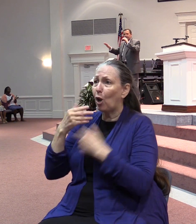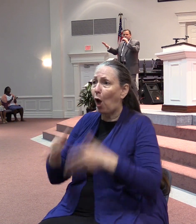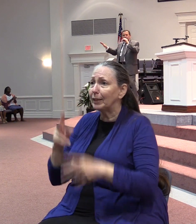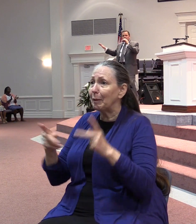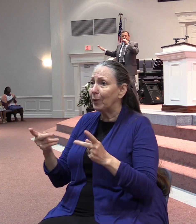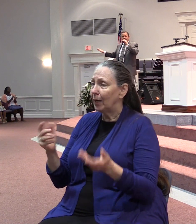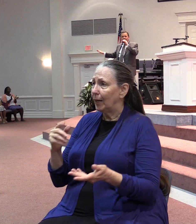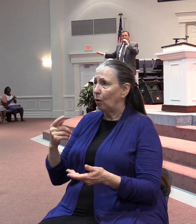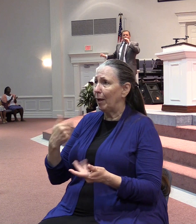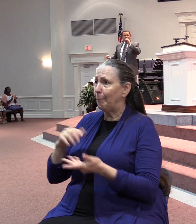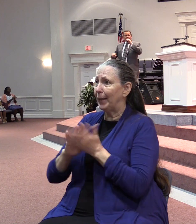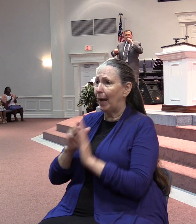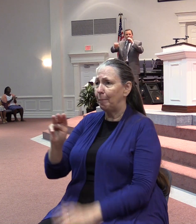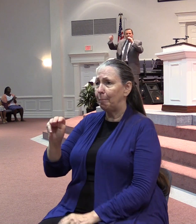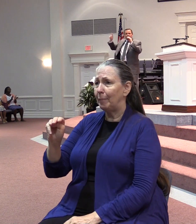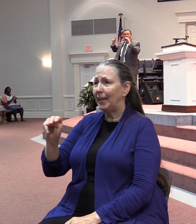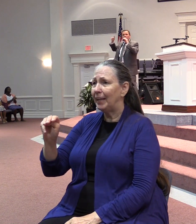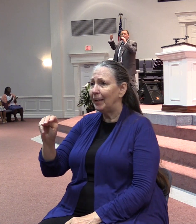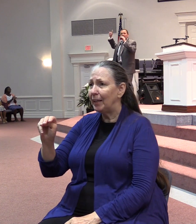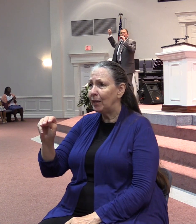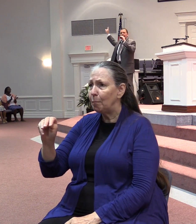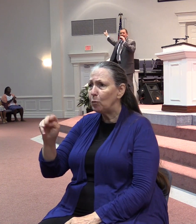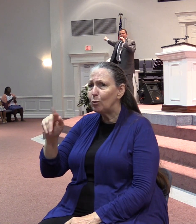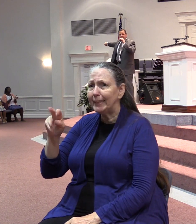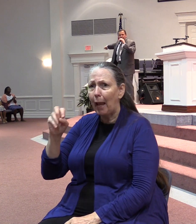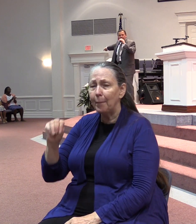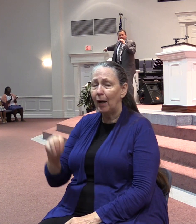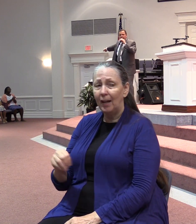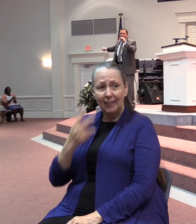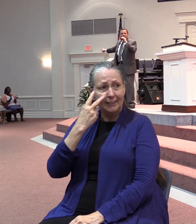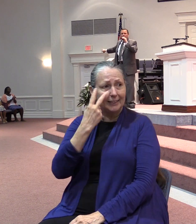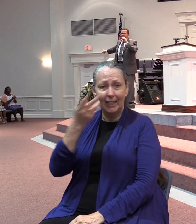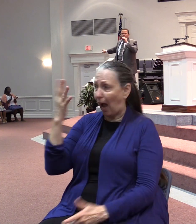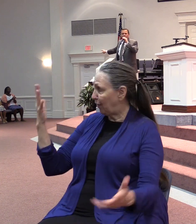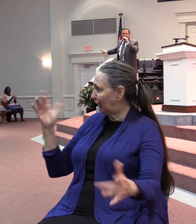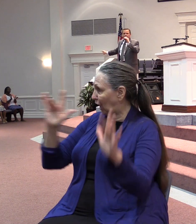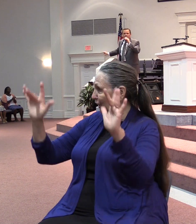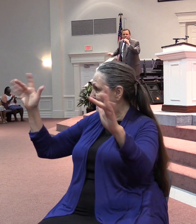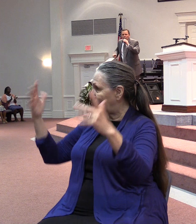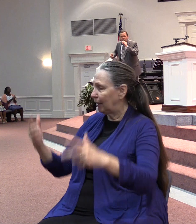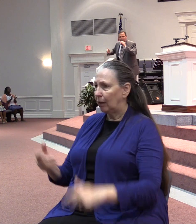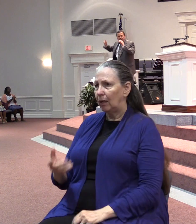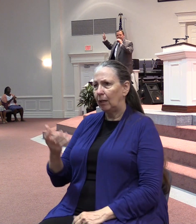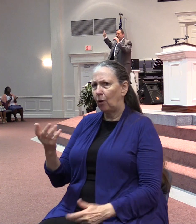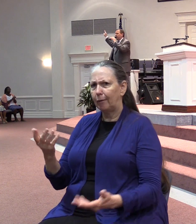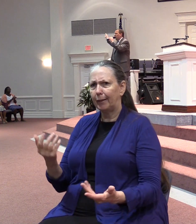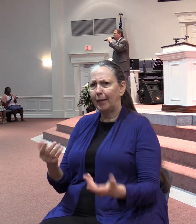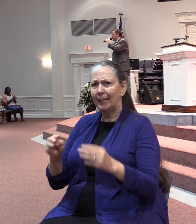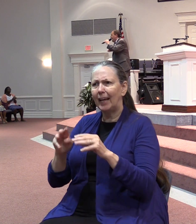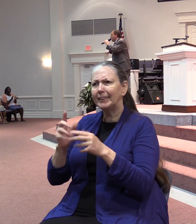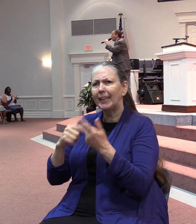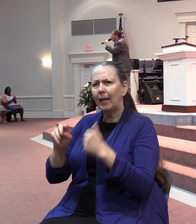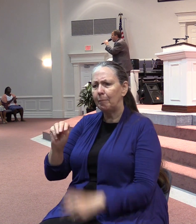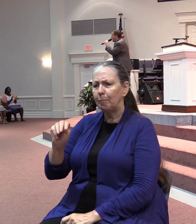now becomes a museum where we can look and say, look what God has done. But we don't want a church where we just have to